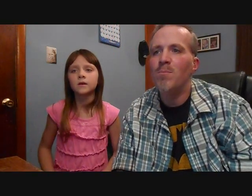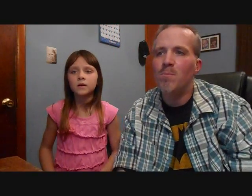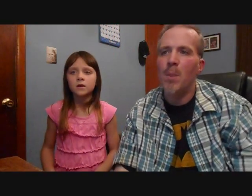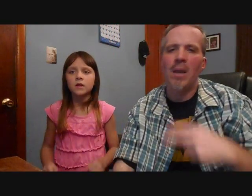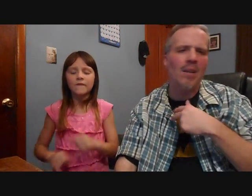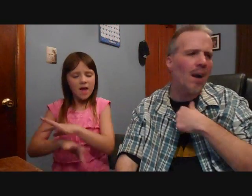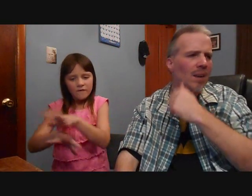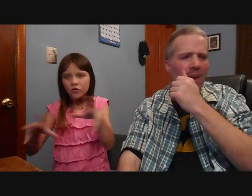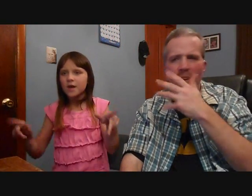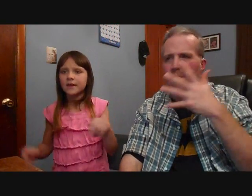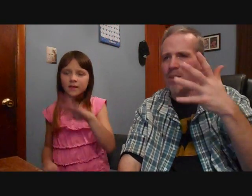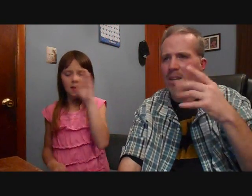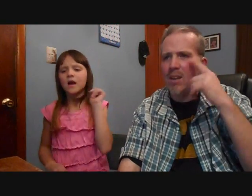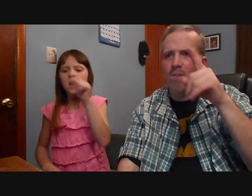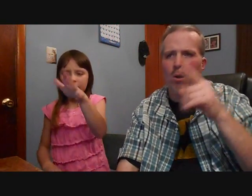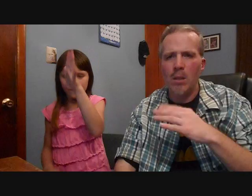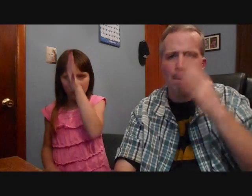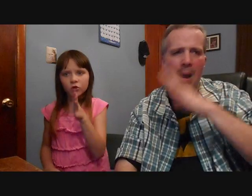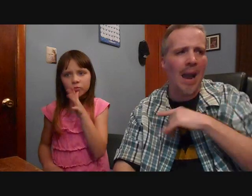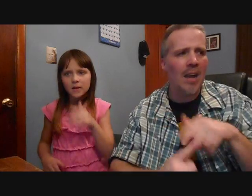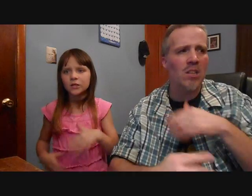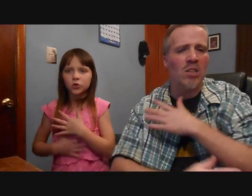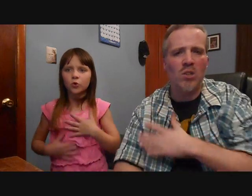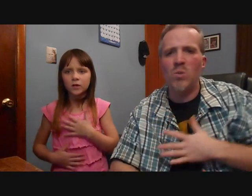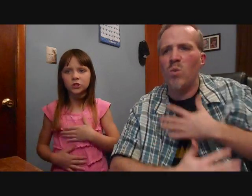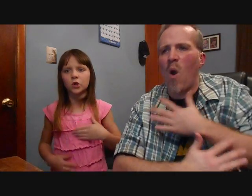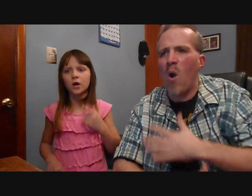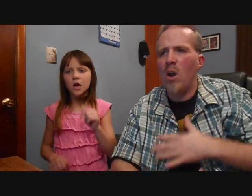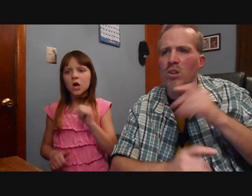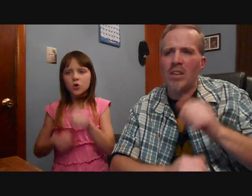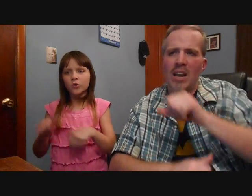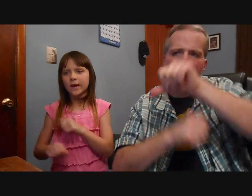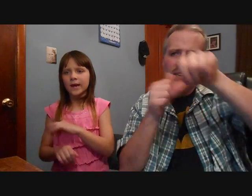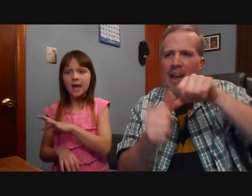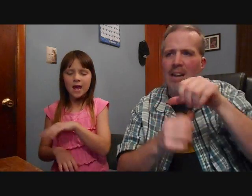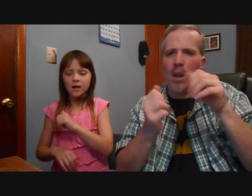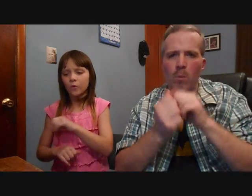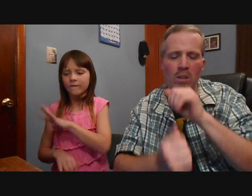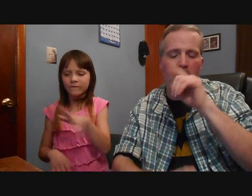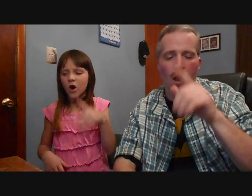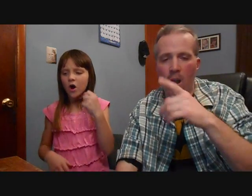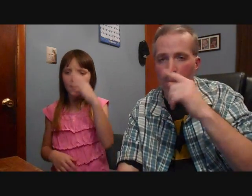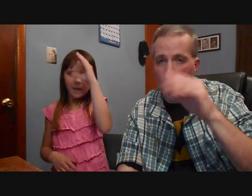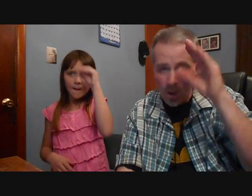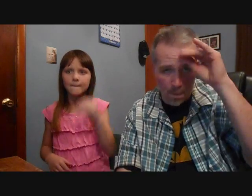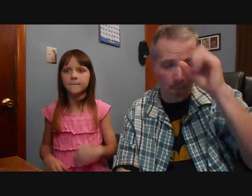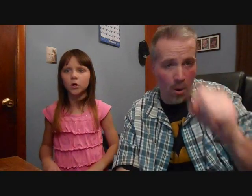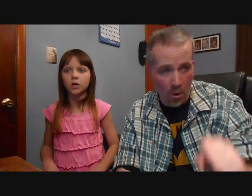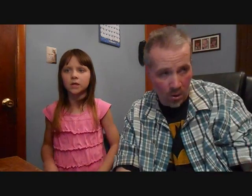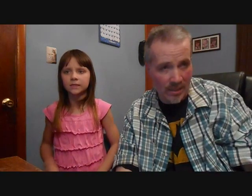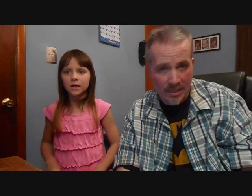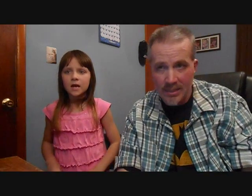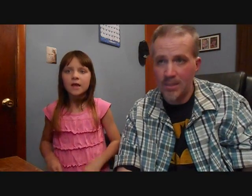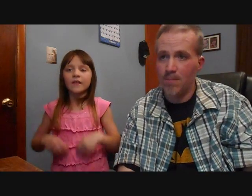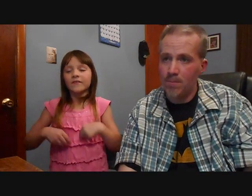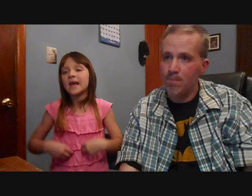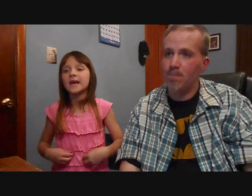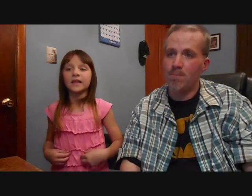They have everything One young man to enjoy You can hang out with all the boys It's fun to stay